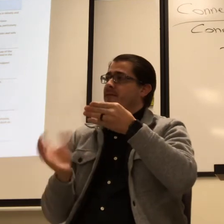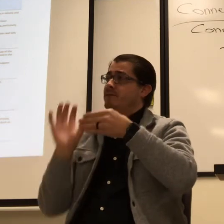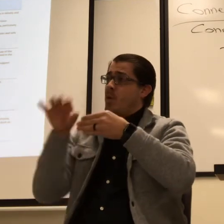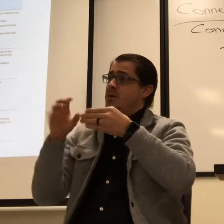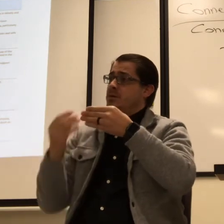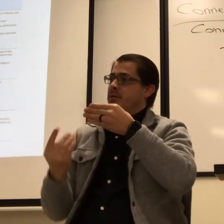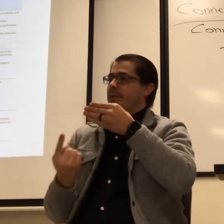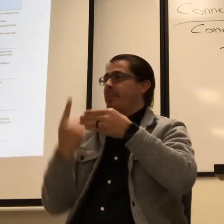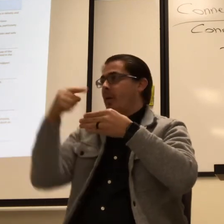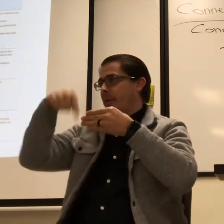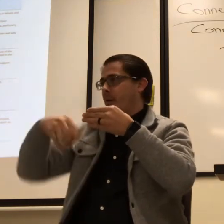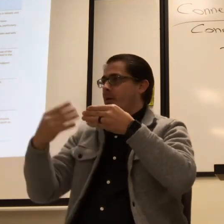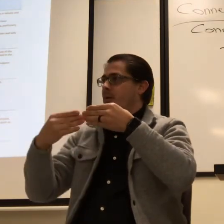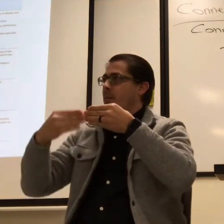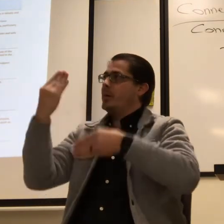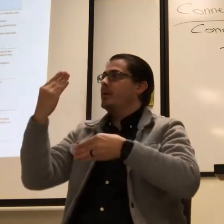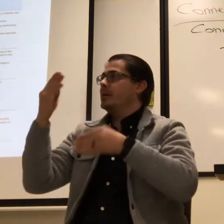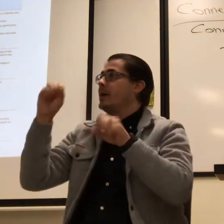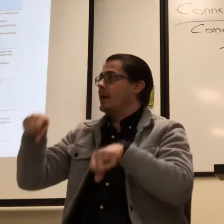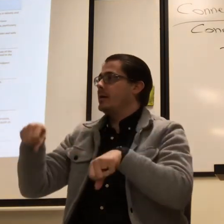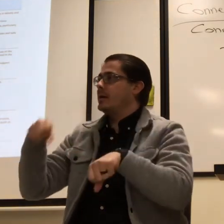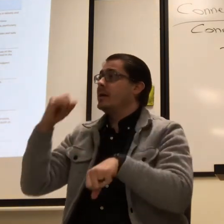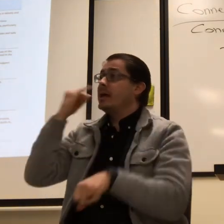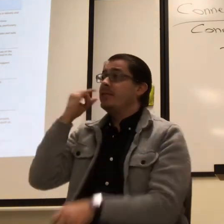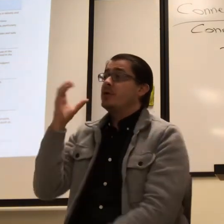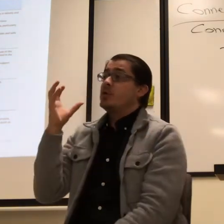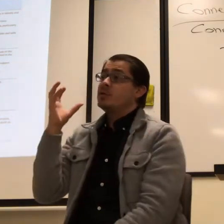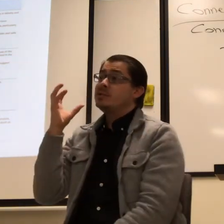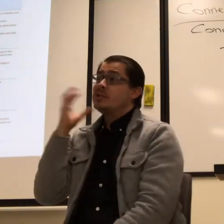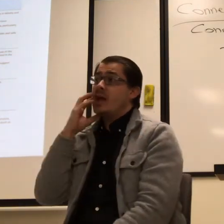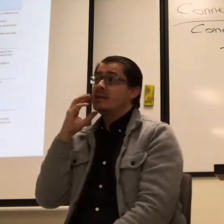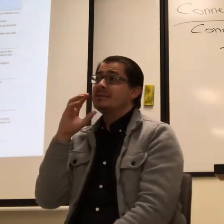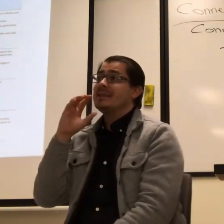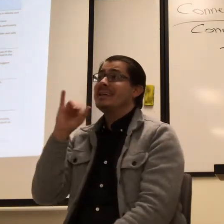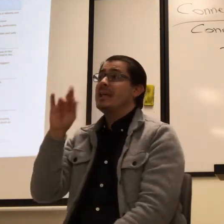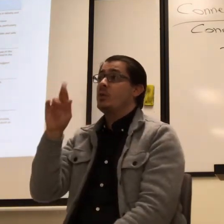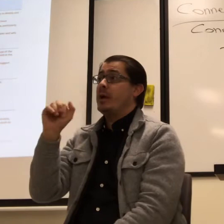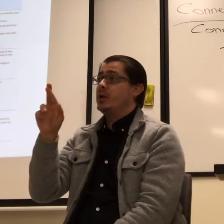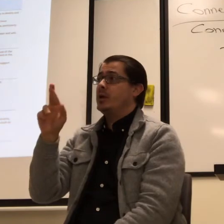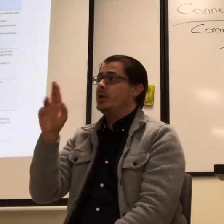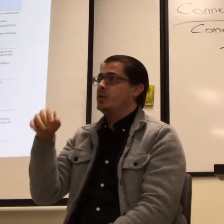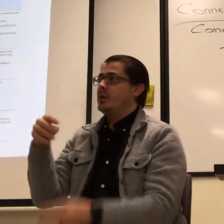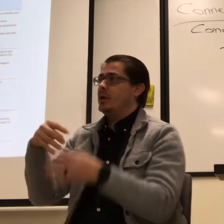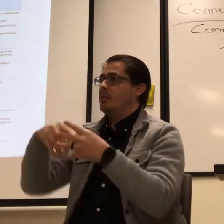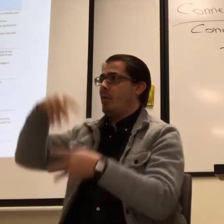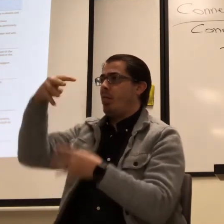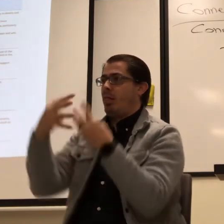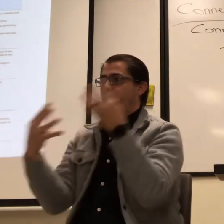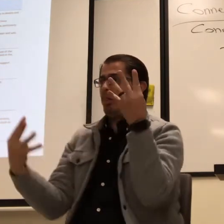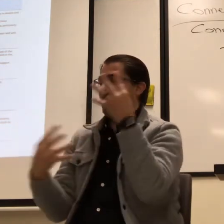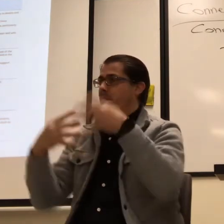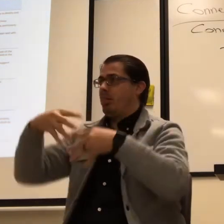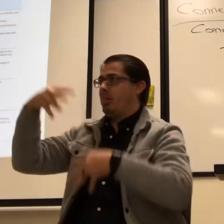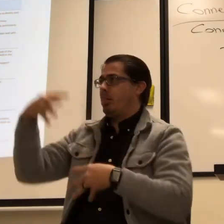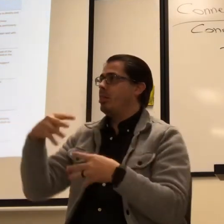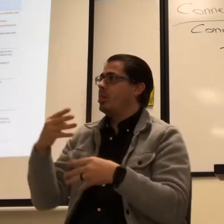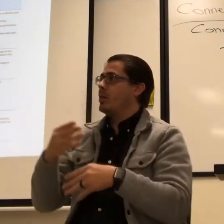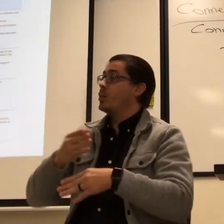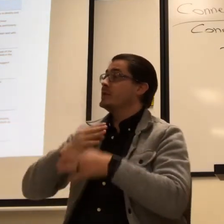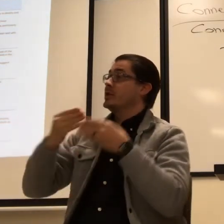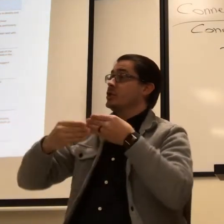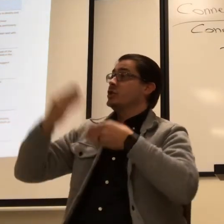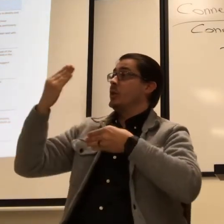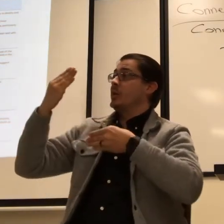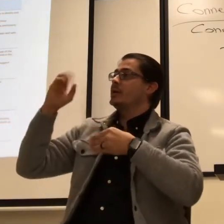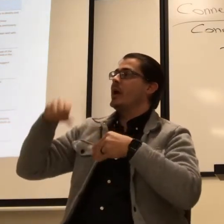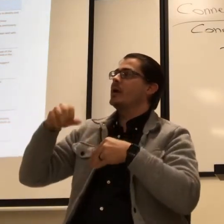forces. However, if you're the dense irregular kind, you could pull this in any direction and resist the shearing